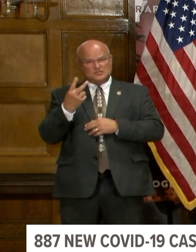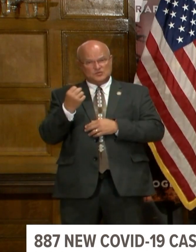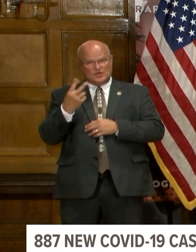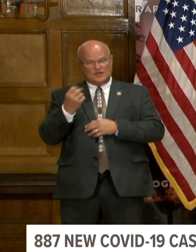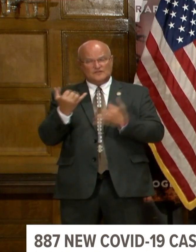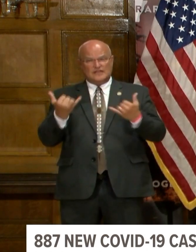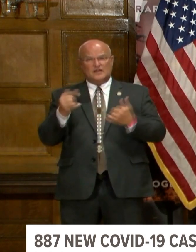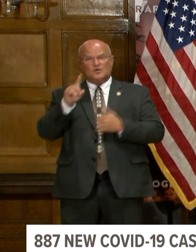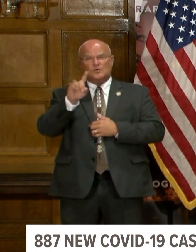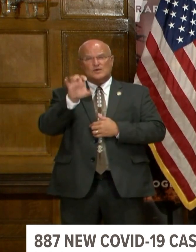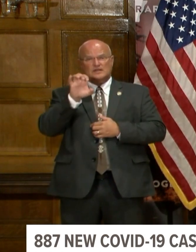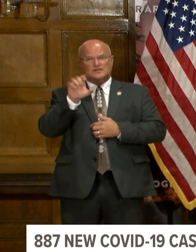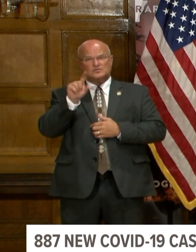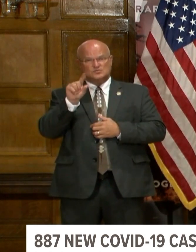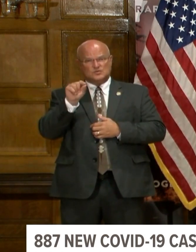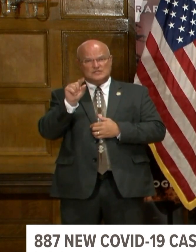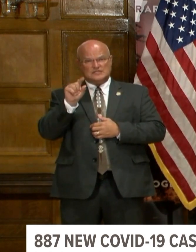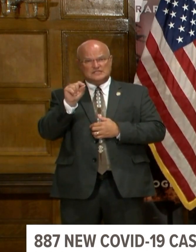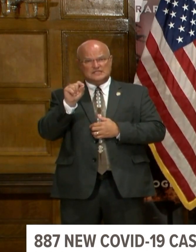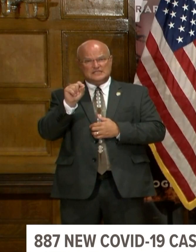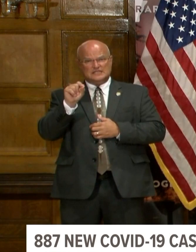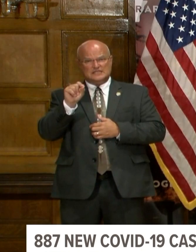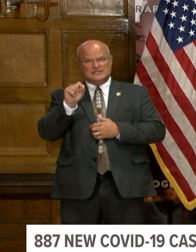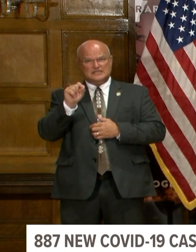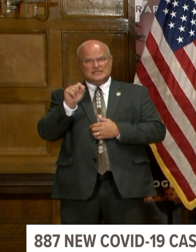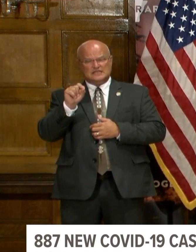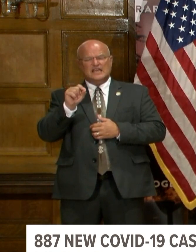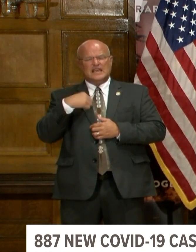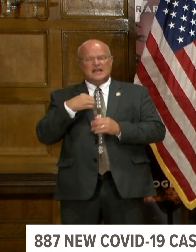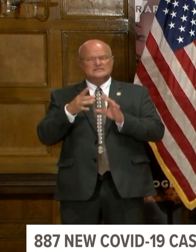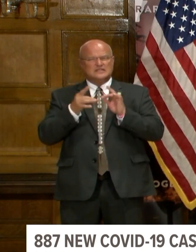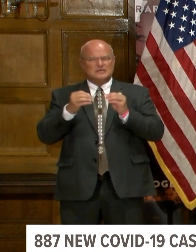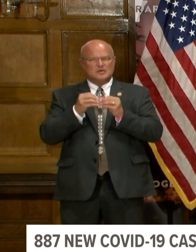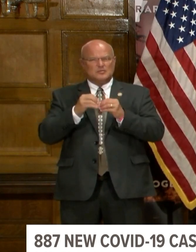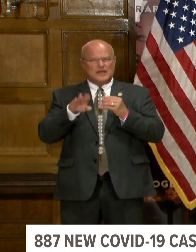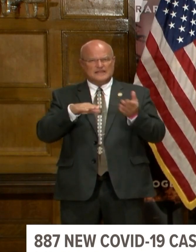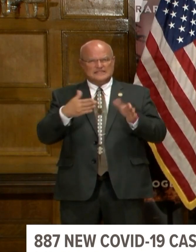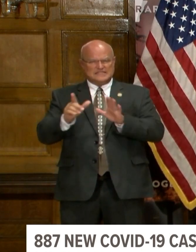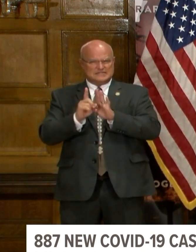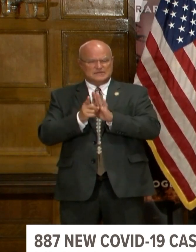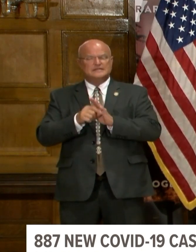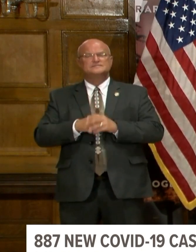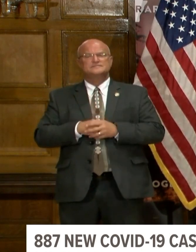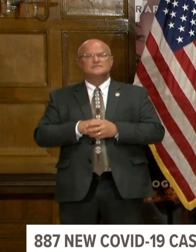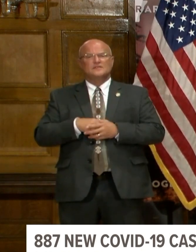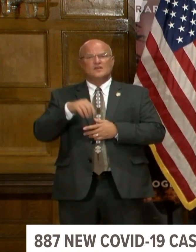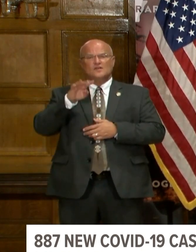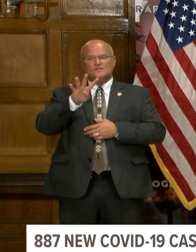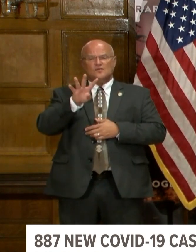to 120. I will return to the deaths and give more detail on that. We have a total of